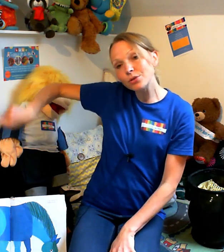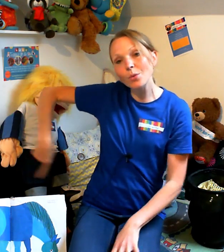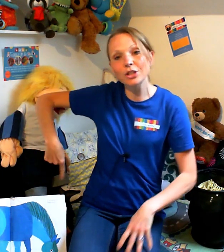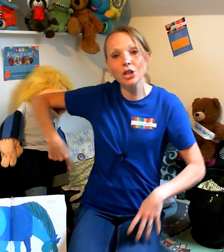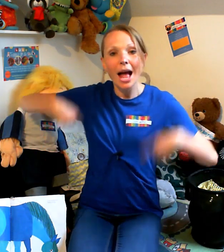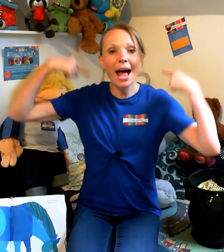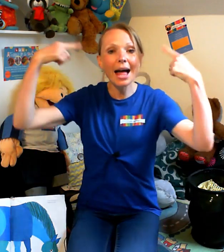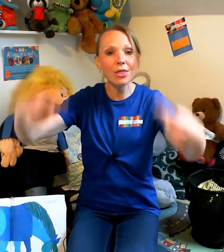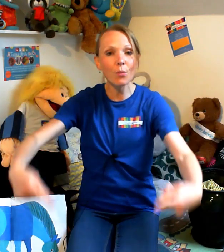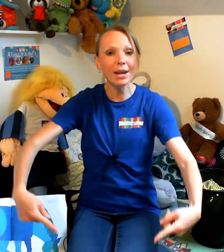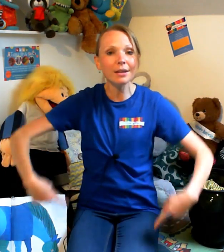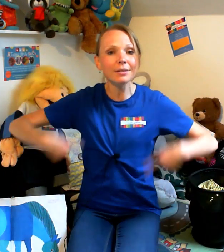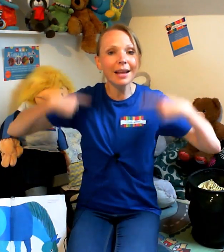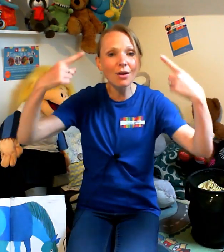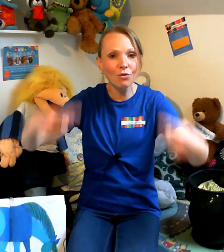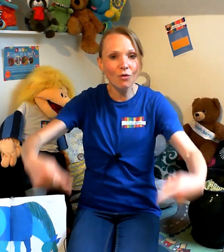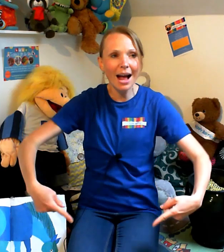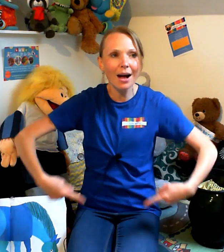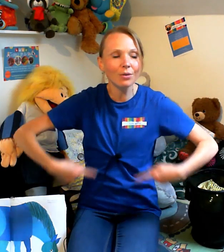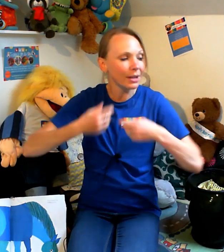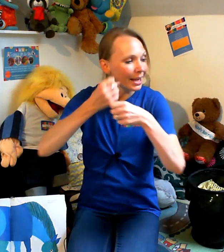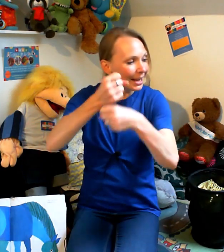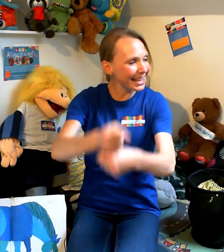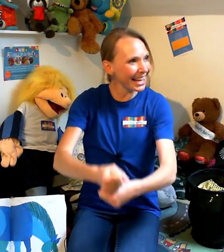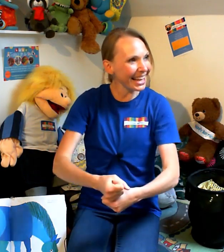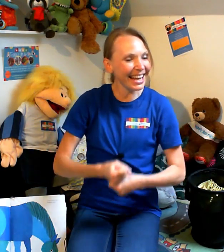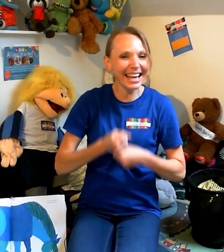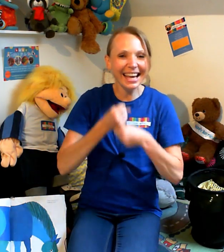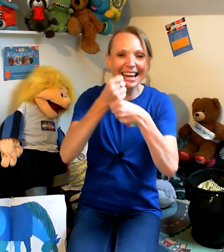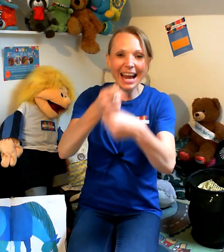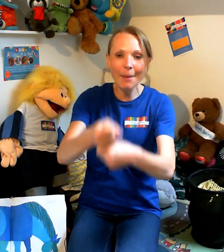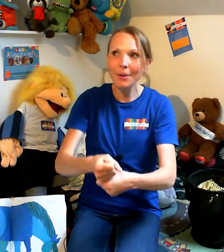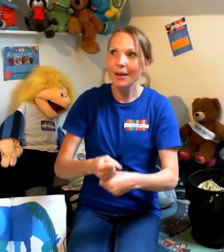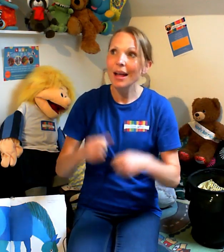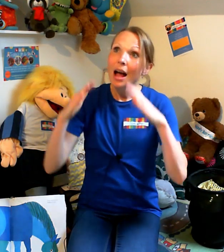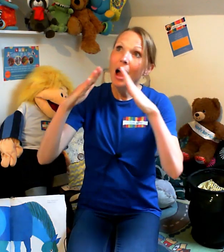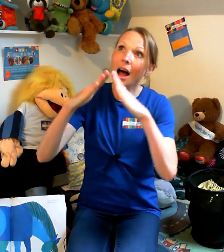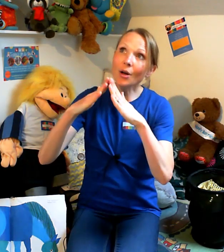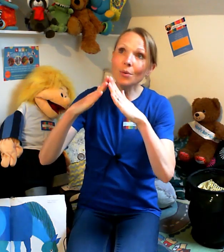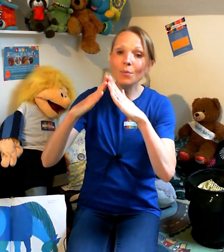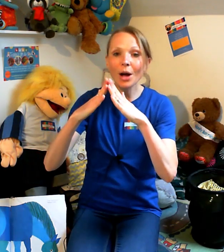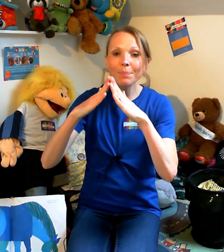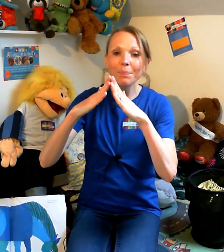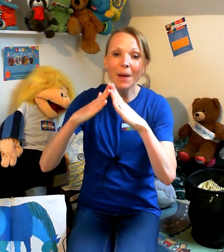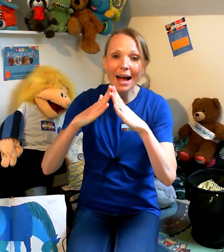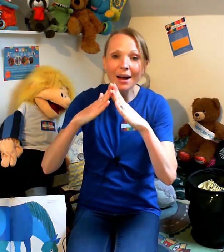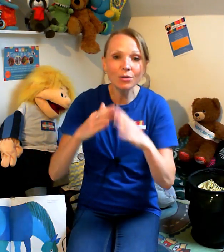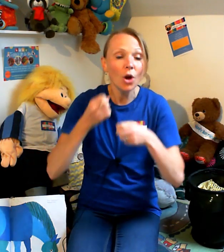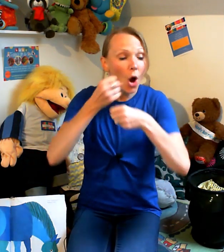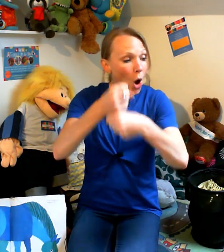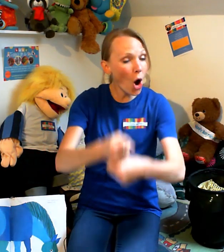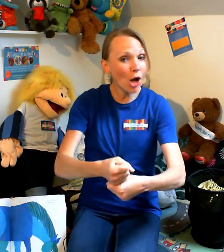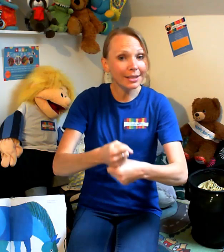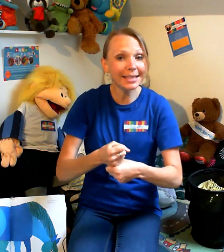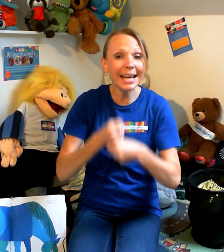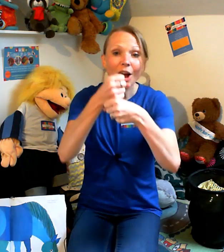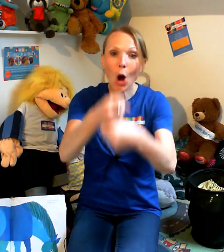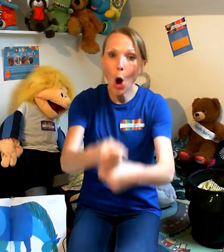swish and the wheels go round. Giddy-up, homeward bound. Horsey,